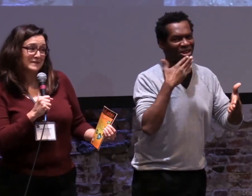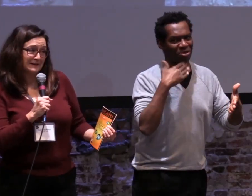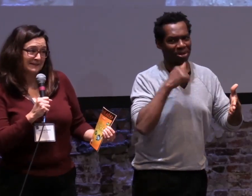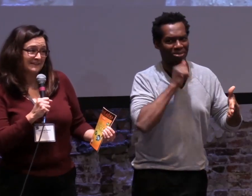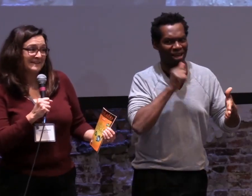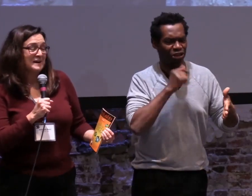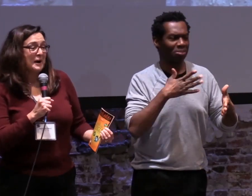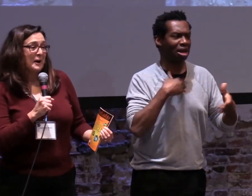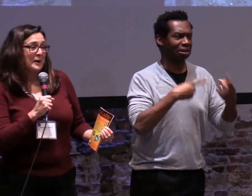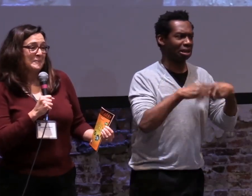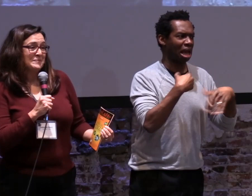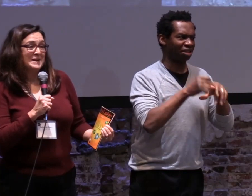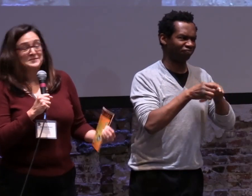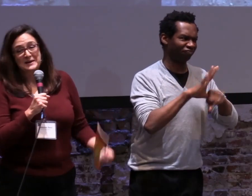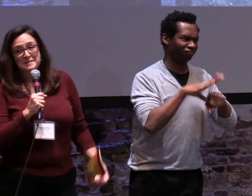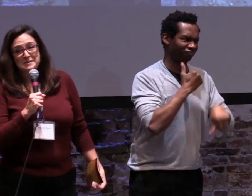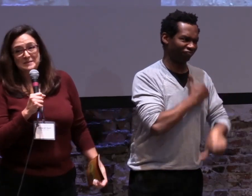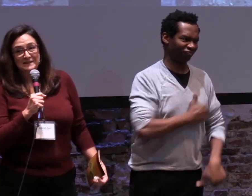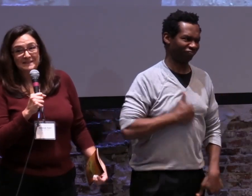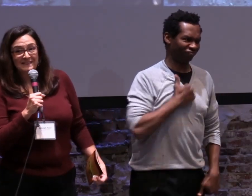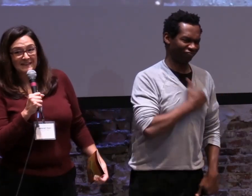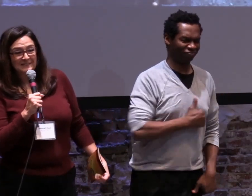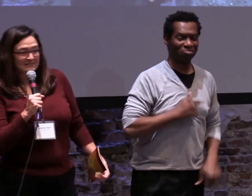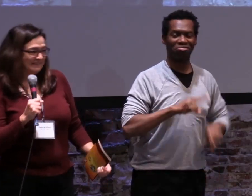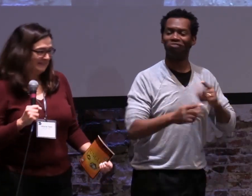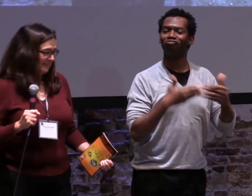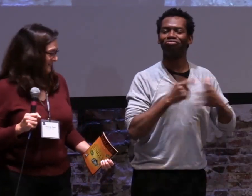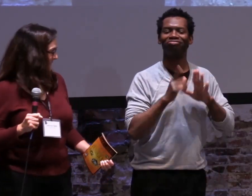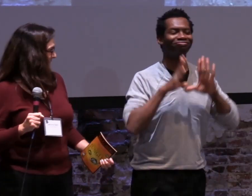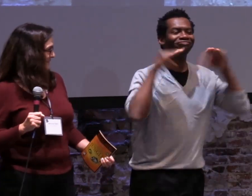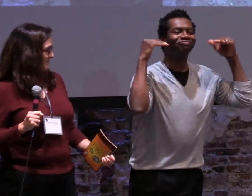signing, and I'm very happy to be here. Thank you.